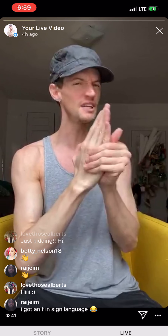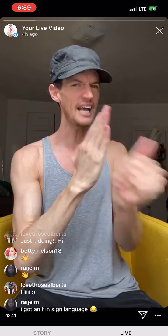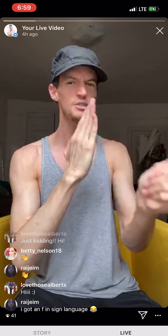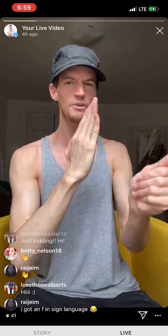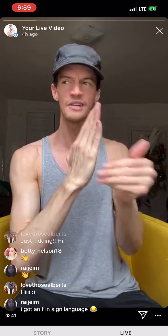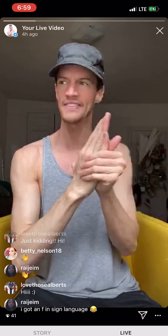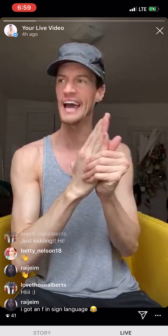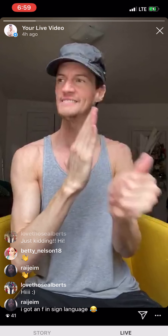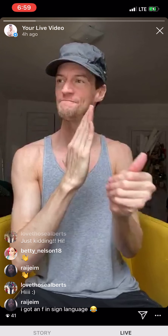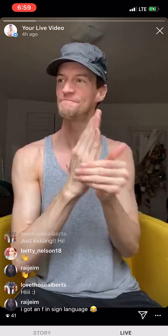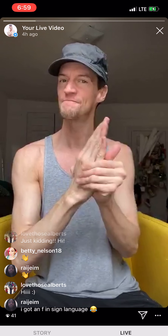expert at that.